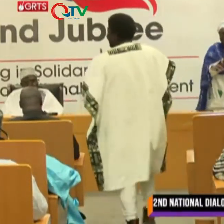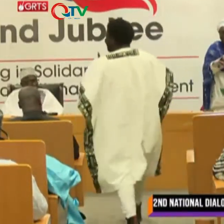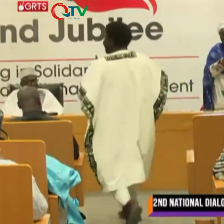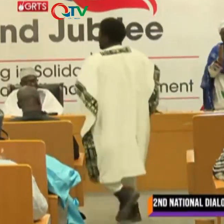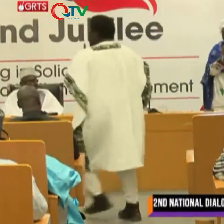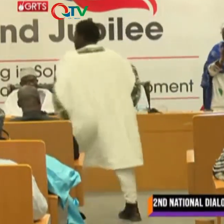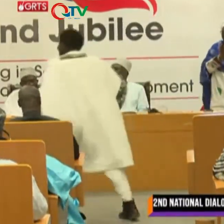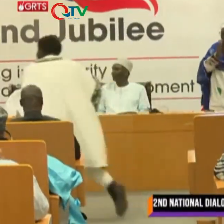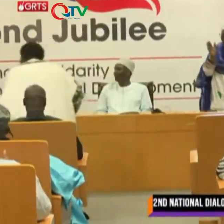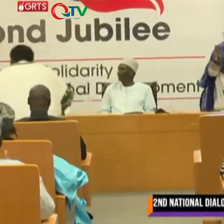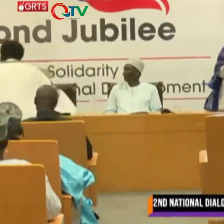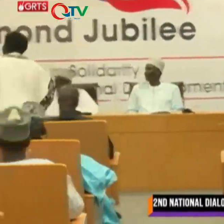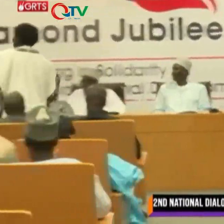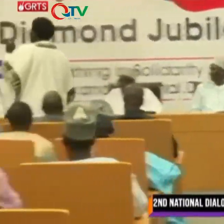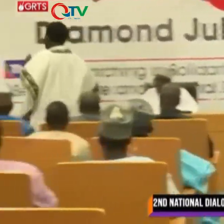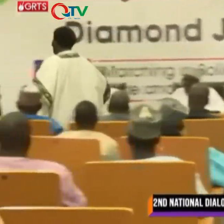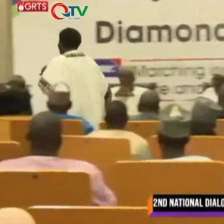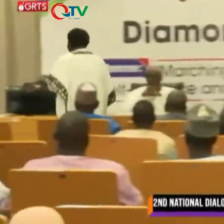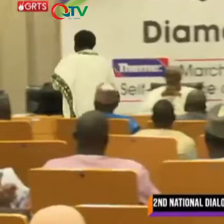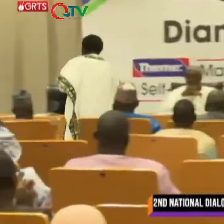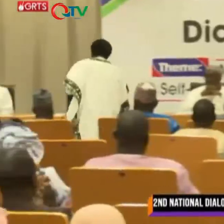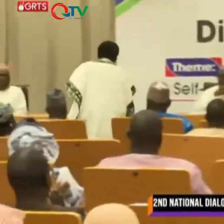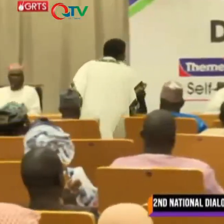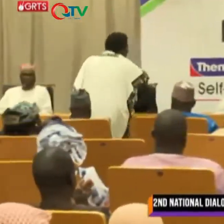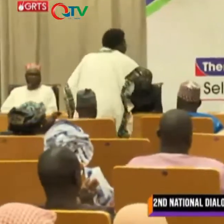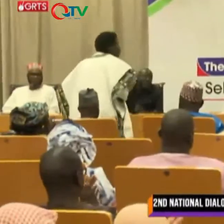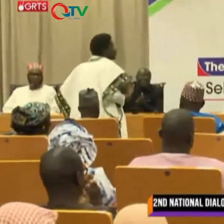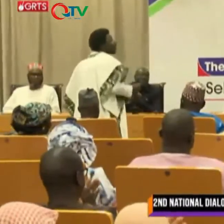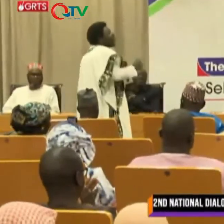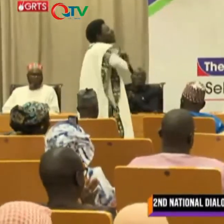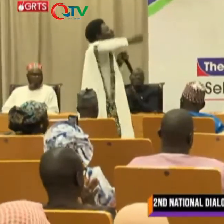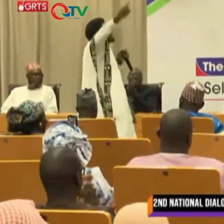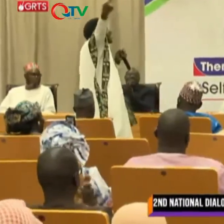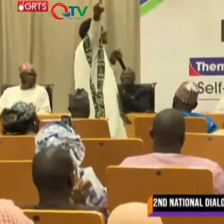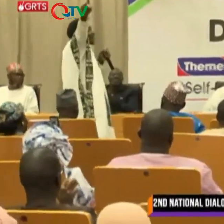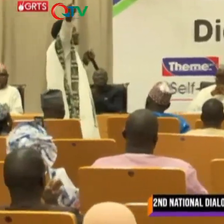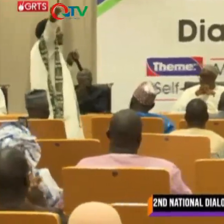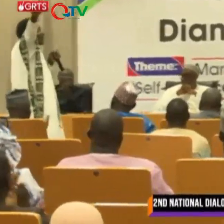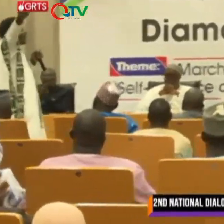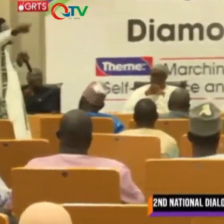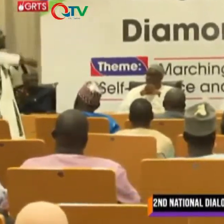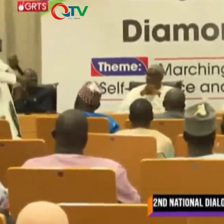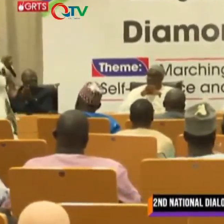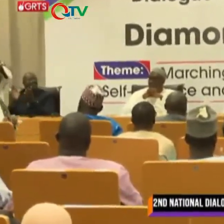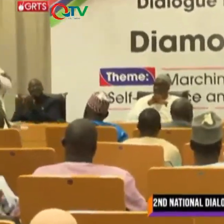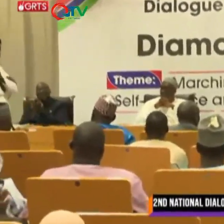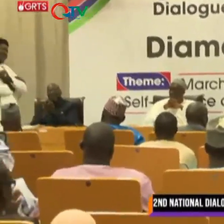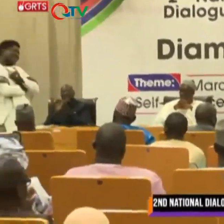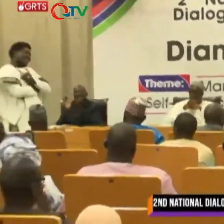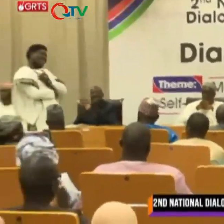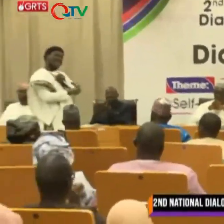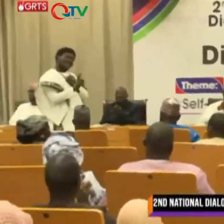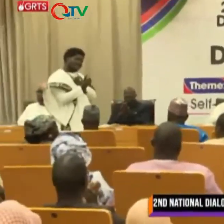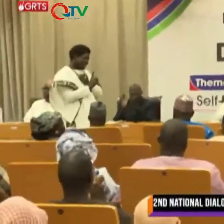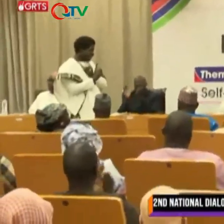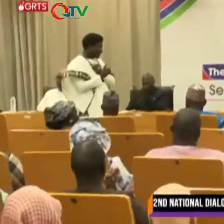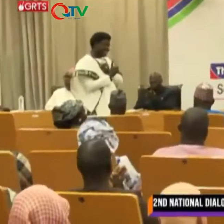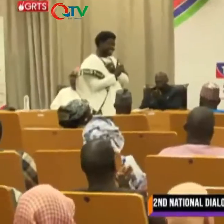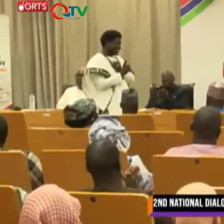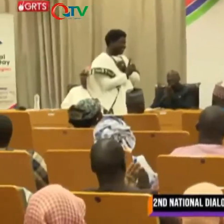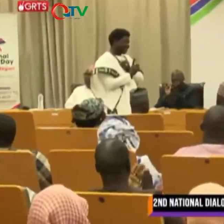sa teukoro, abida kanteko. Utanita watemo sukoro, unilio, akano kotunguna,